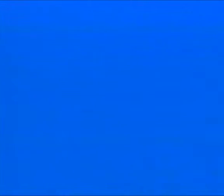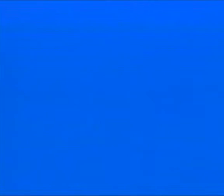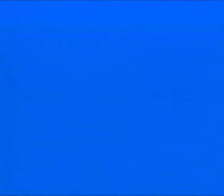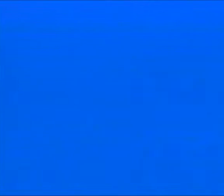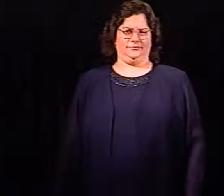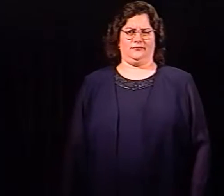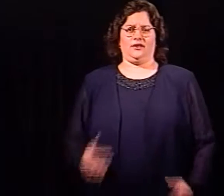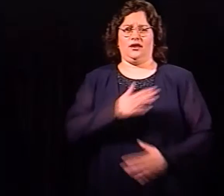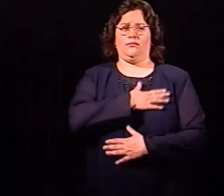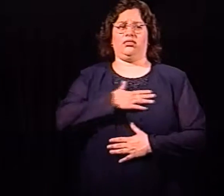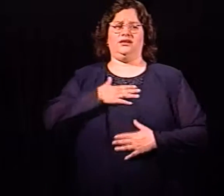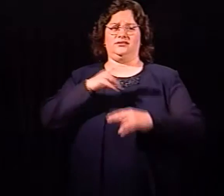Please be seated.